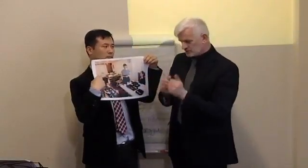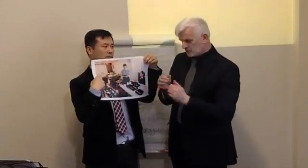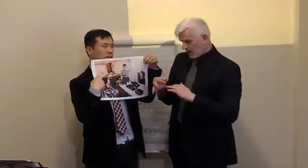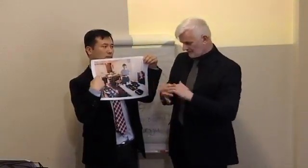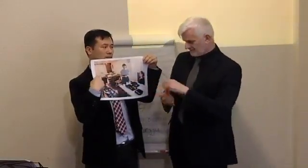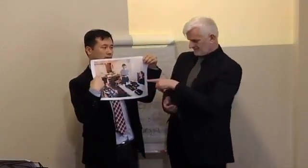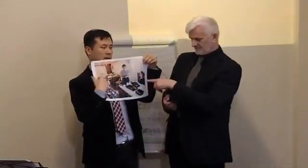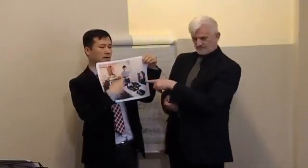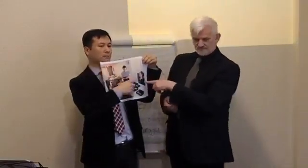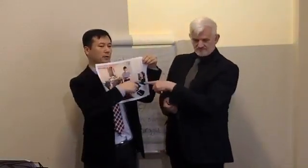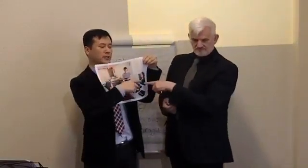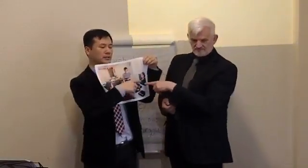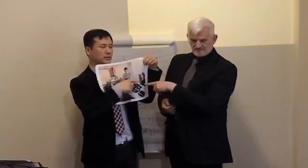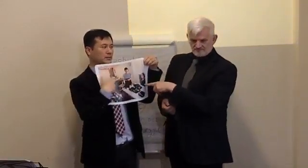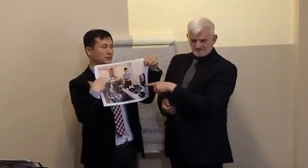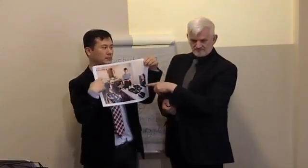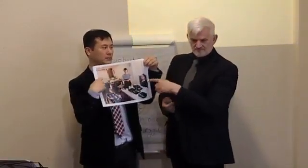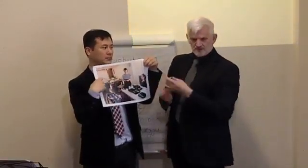Brother's wife. Yeah, Buddhist.